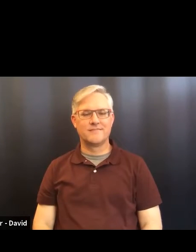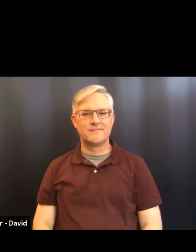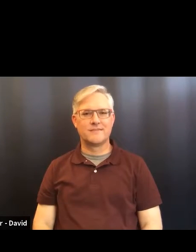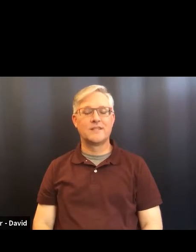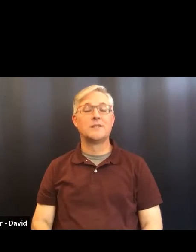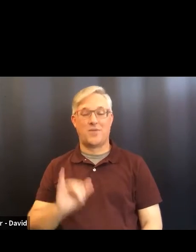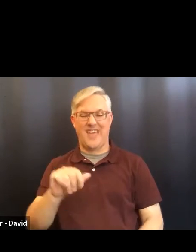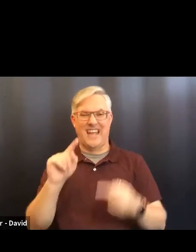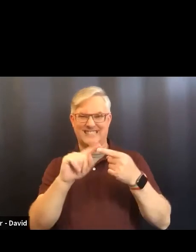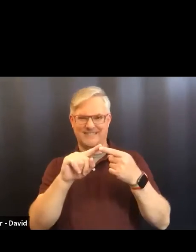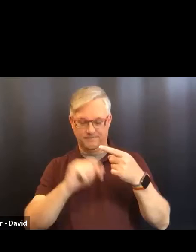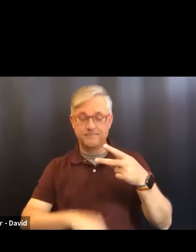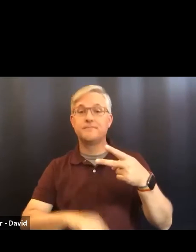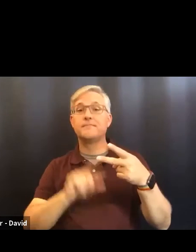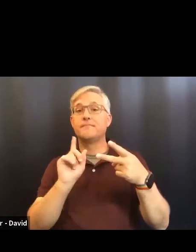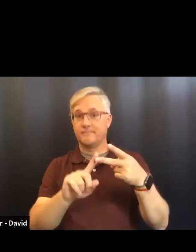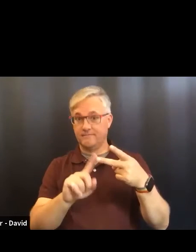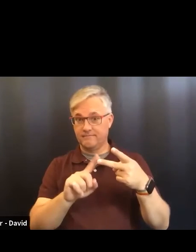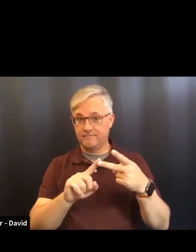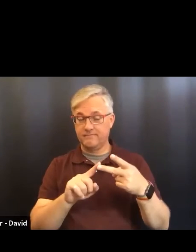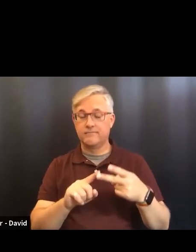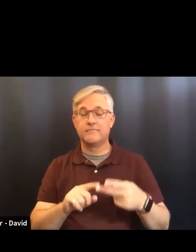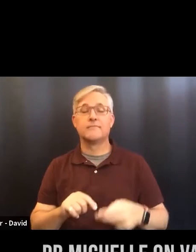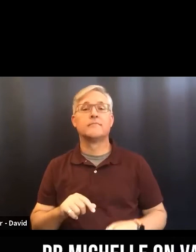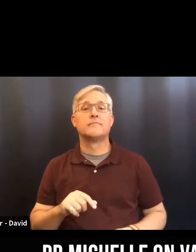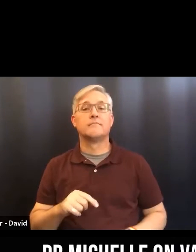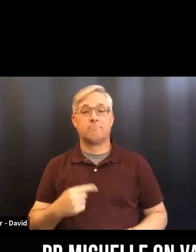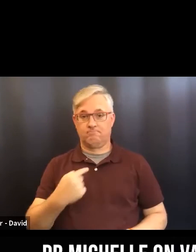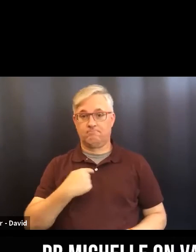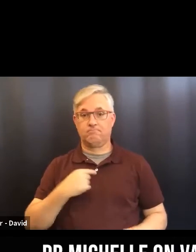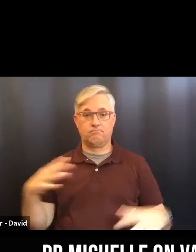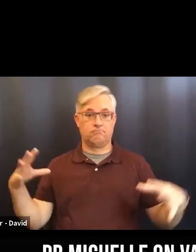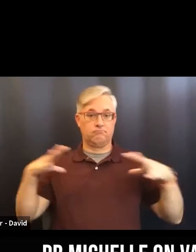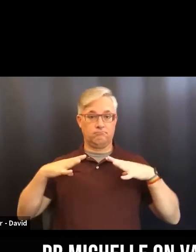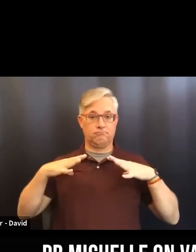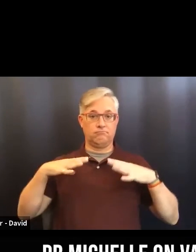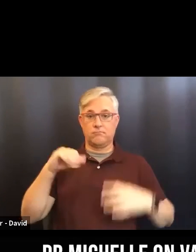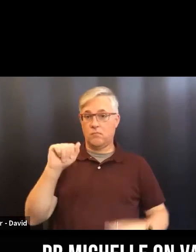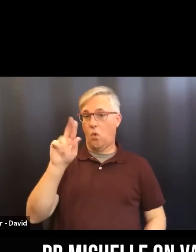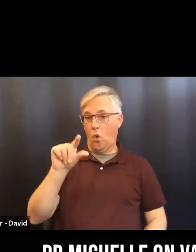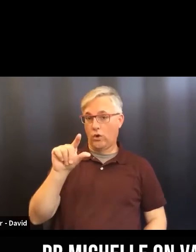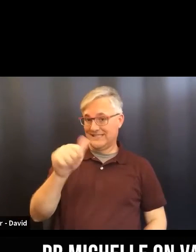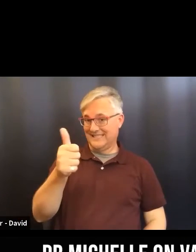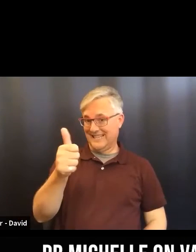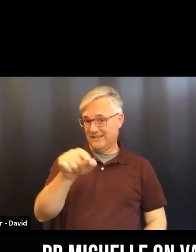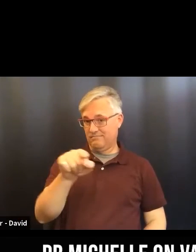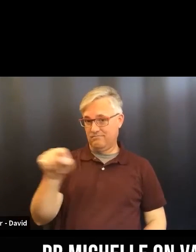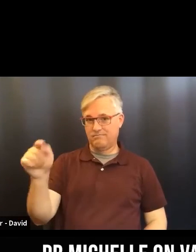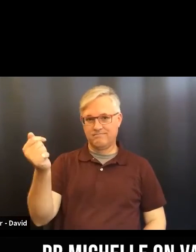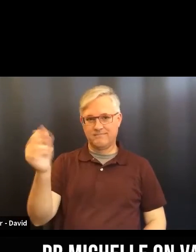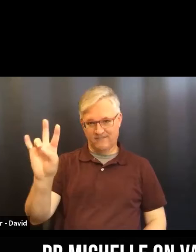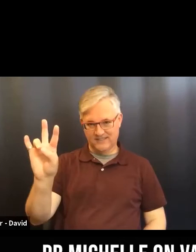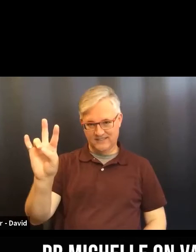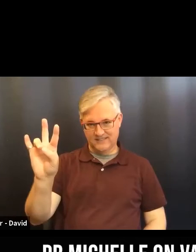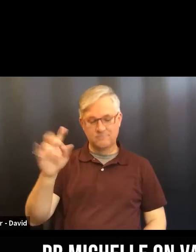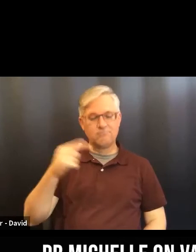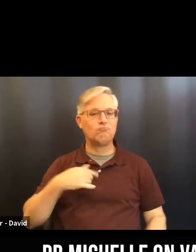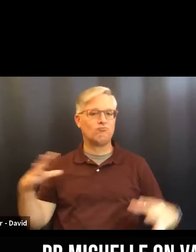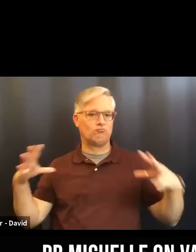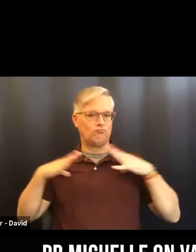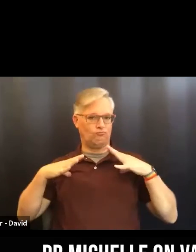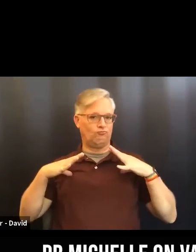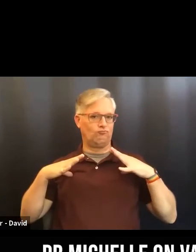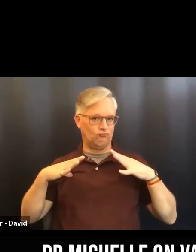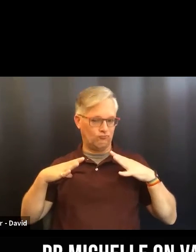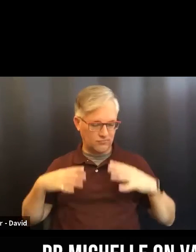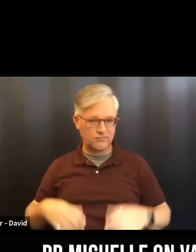Second thing is that I will be on vacation from August 10th through August 17th. So if